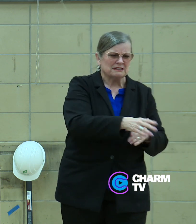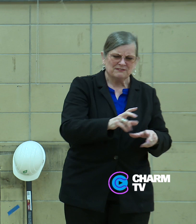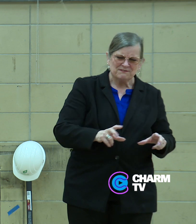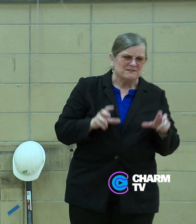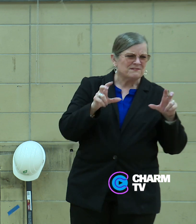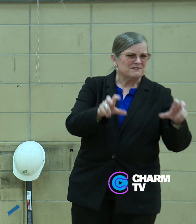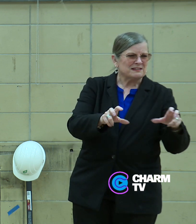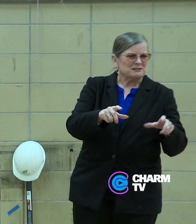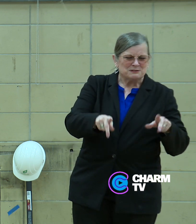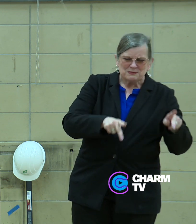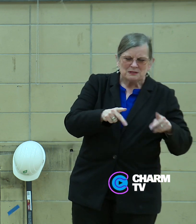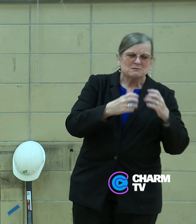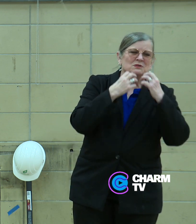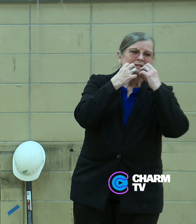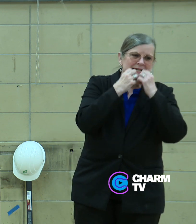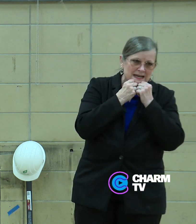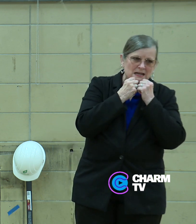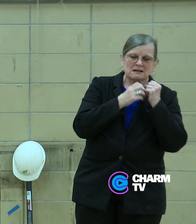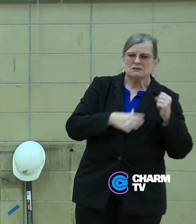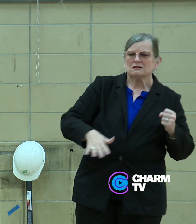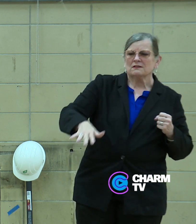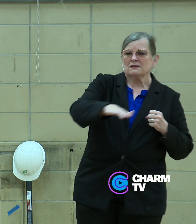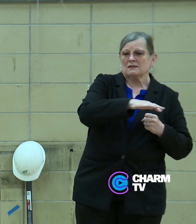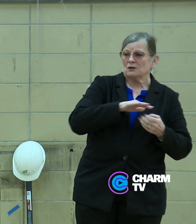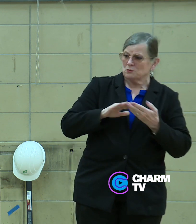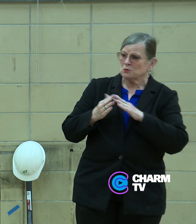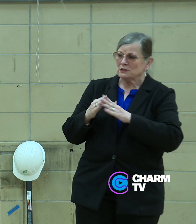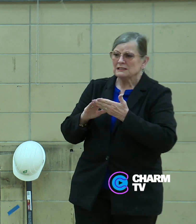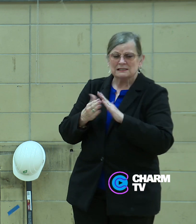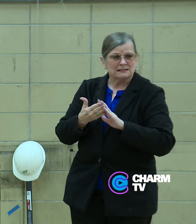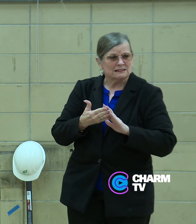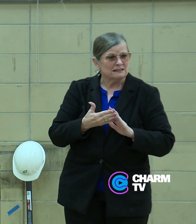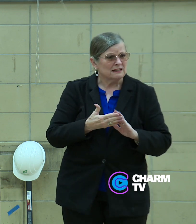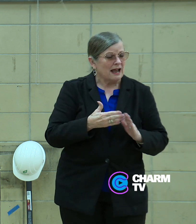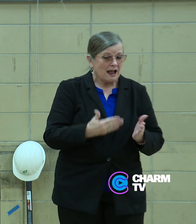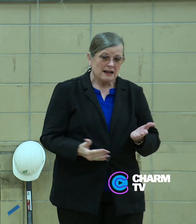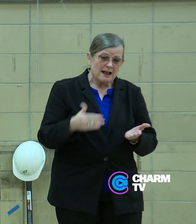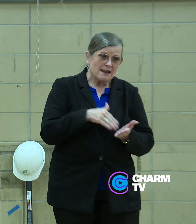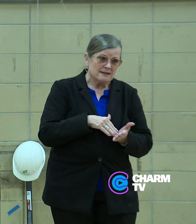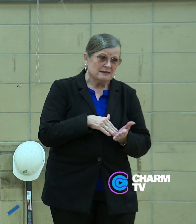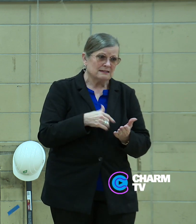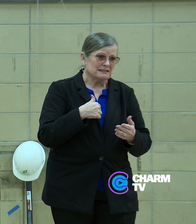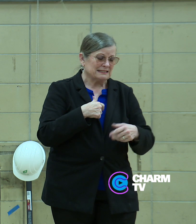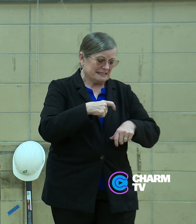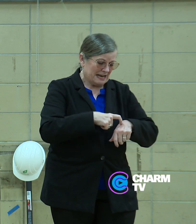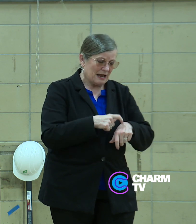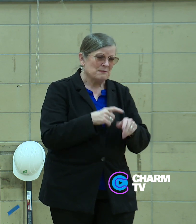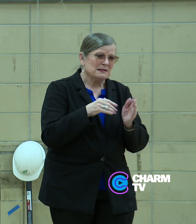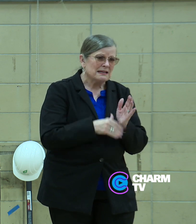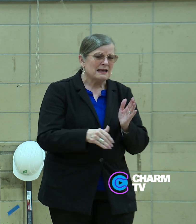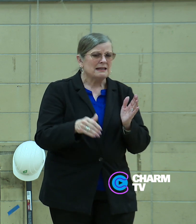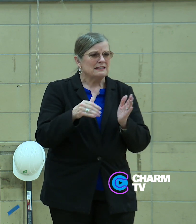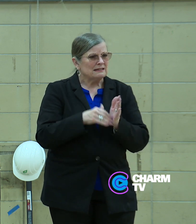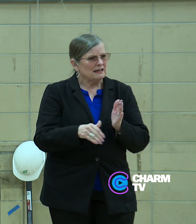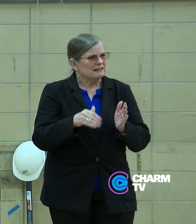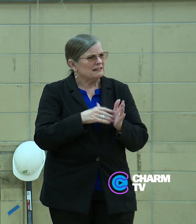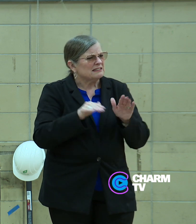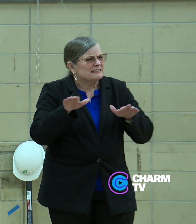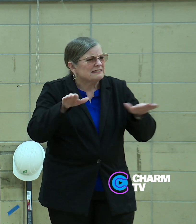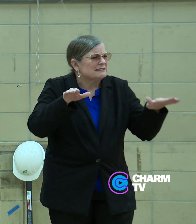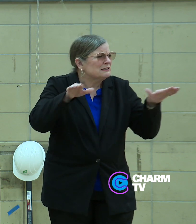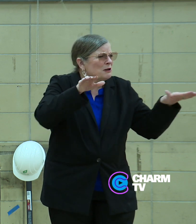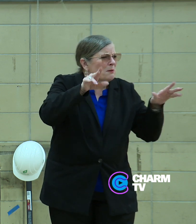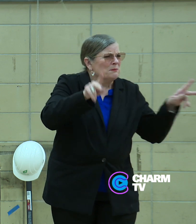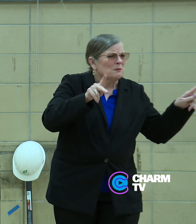care most about in their communities. Again, time and time again, if you go and ask residents of Baltimore what